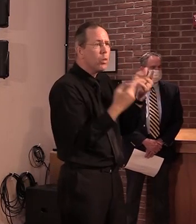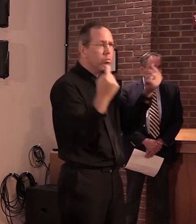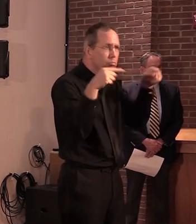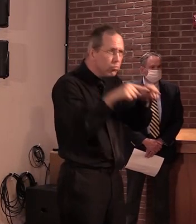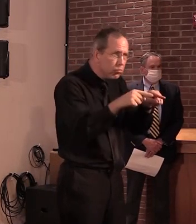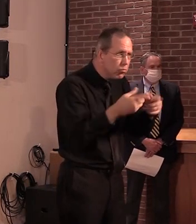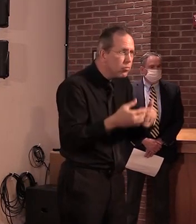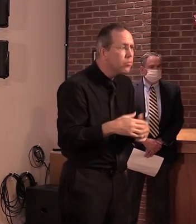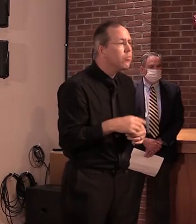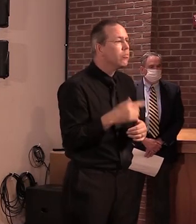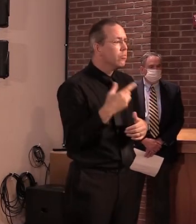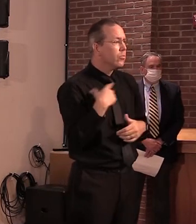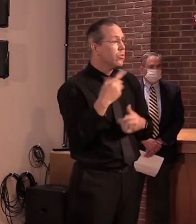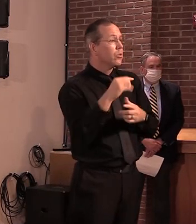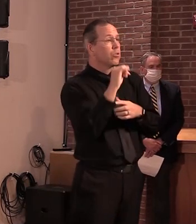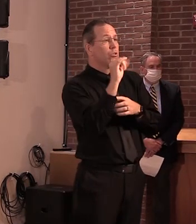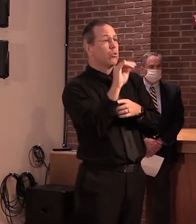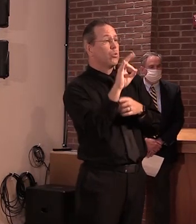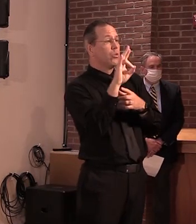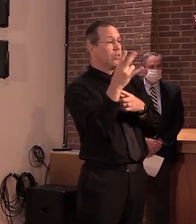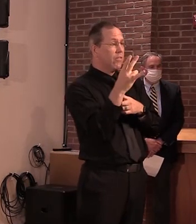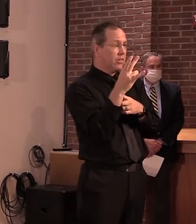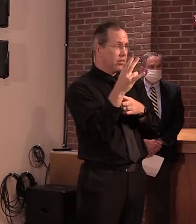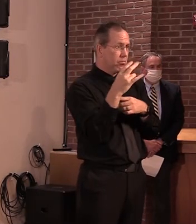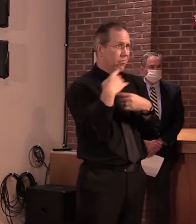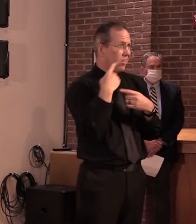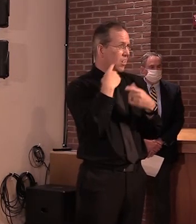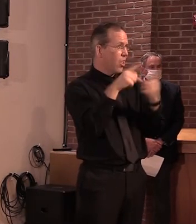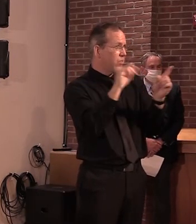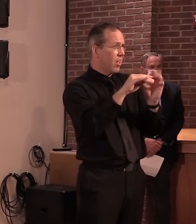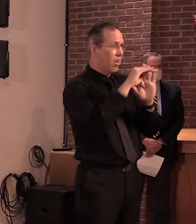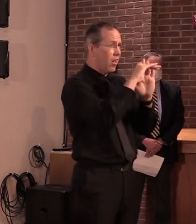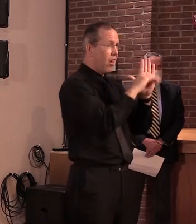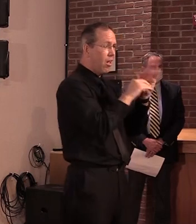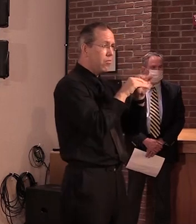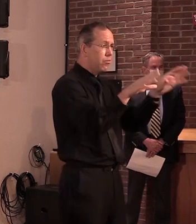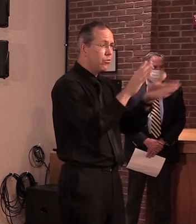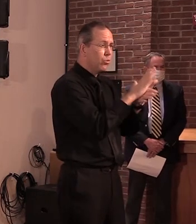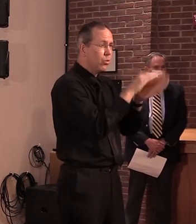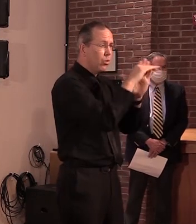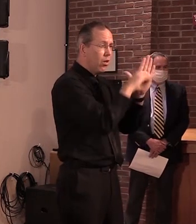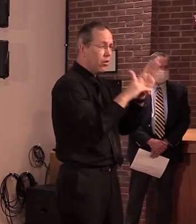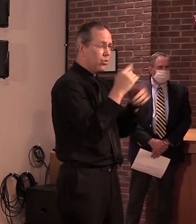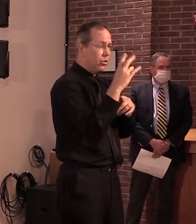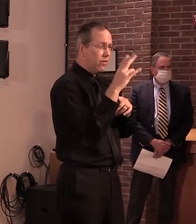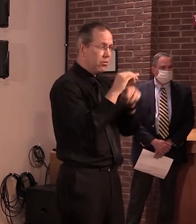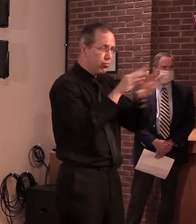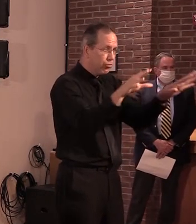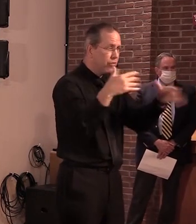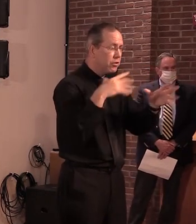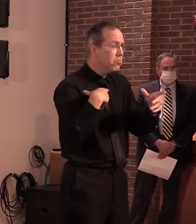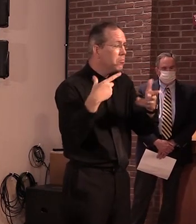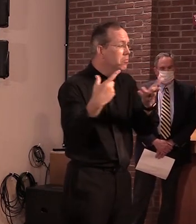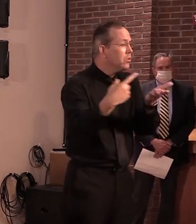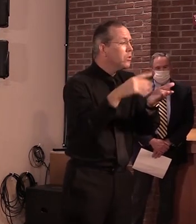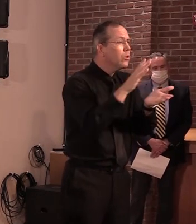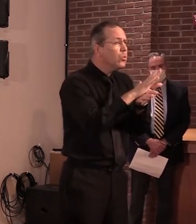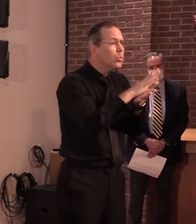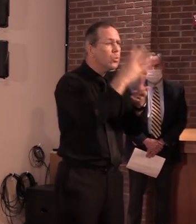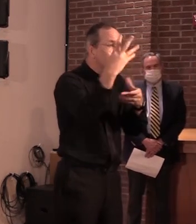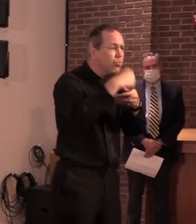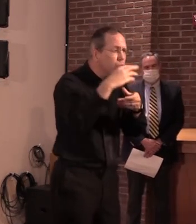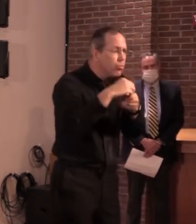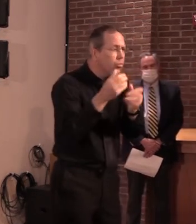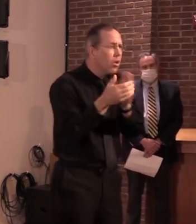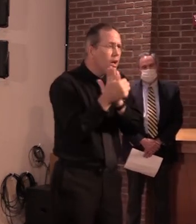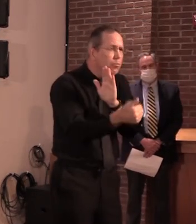June 17th, developed by a large group of health and education stakeholders, including experts from the